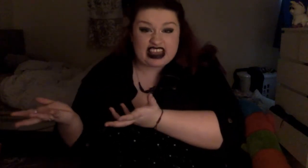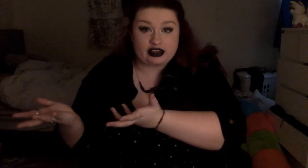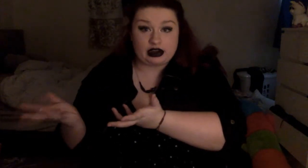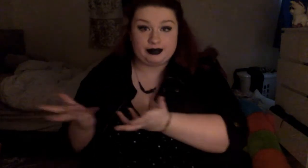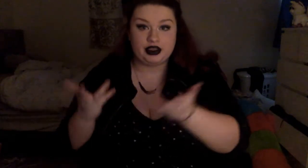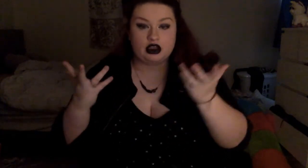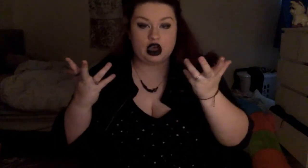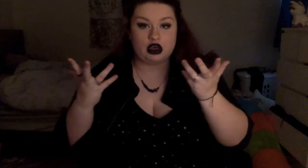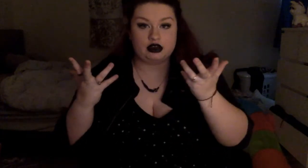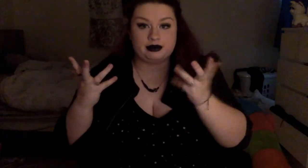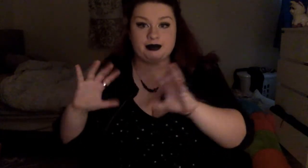either.